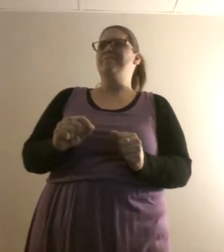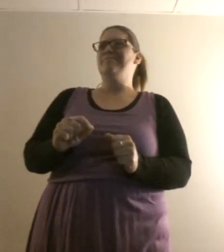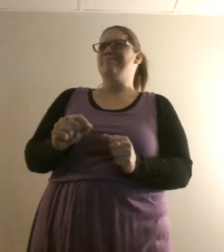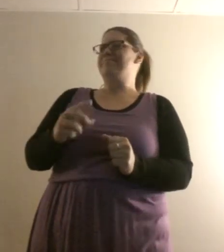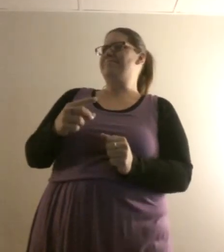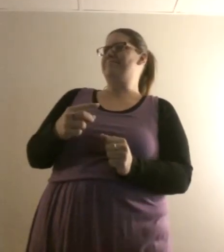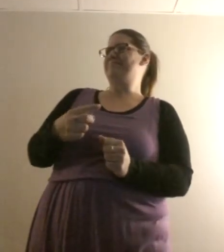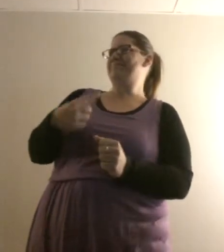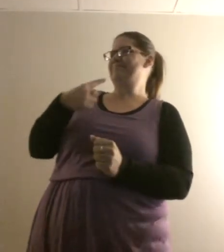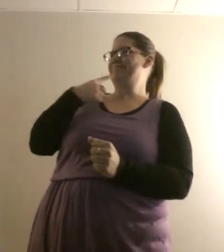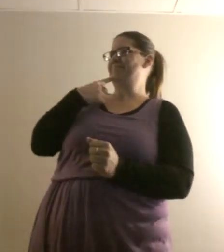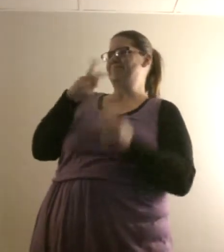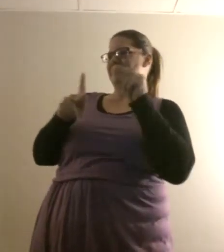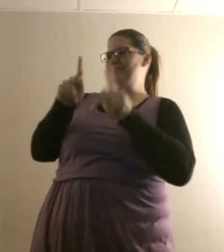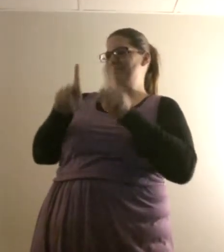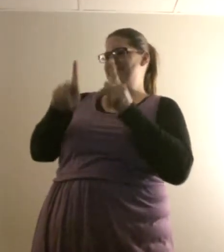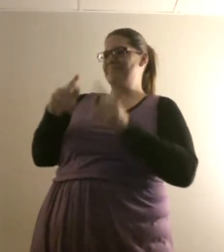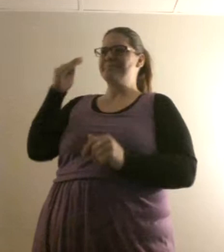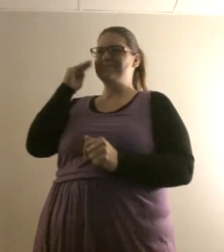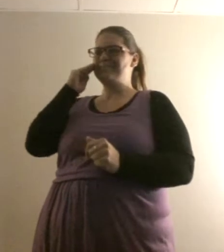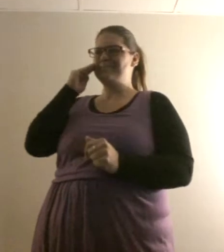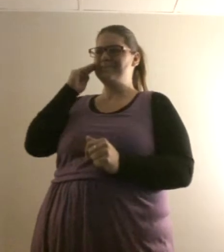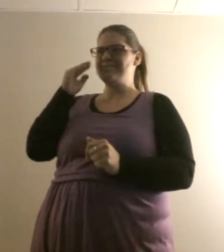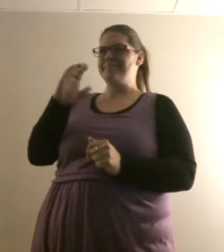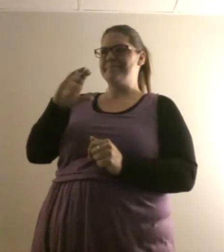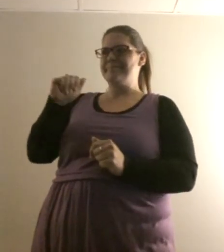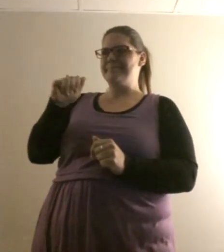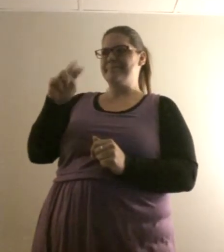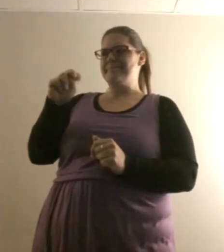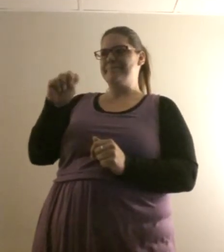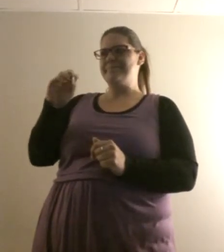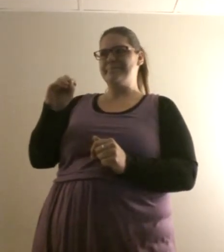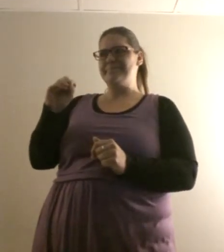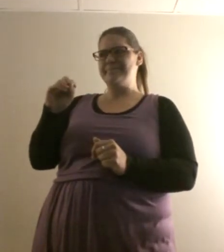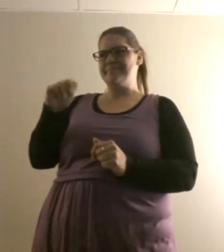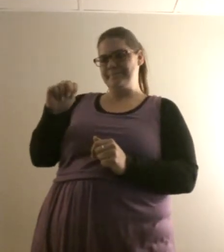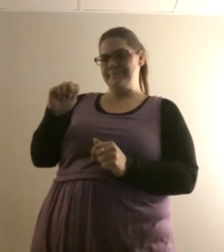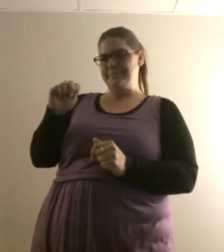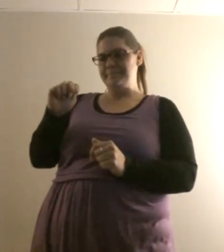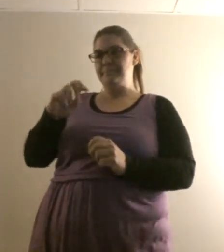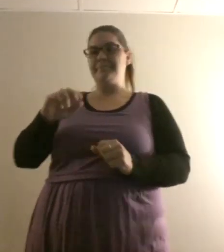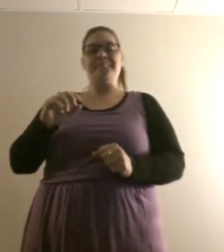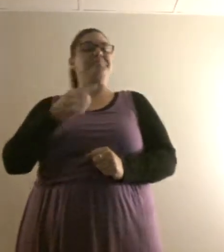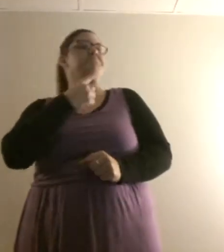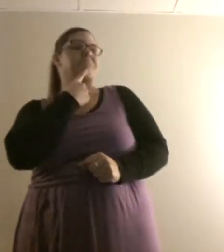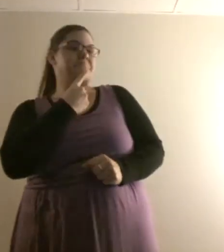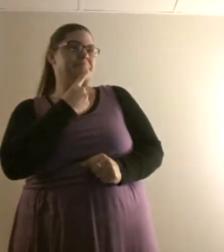fire the cannons? No. Tell you what, it was the size of the colonies. They had so much area to